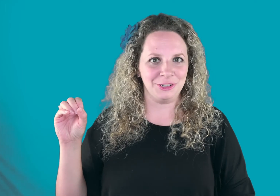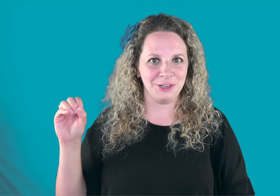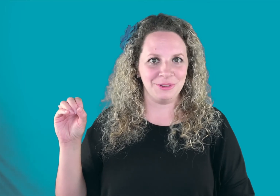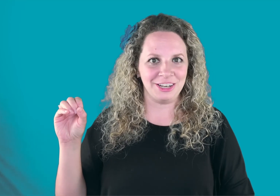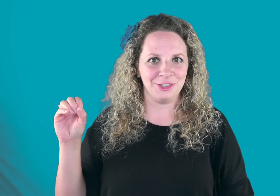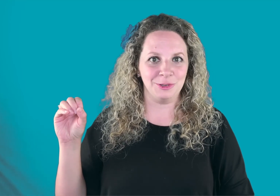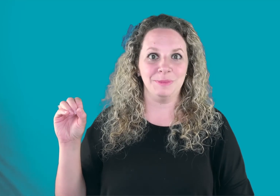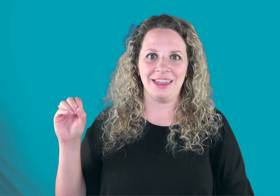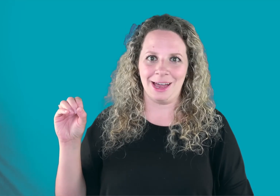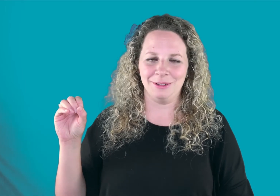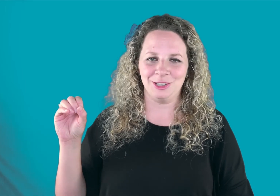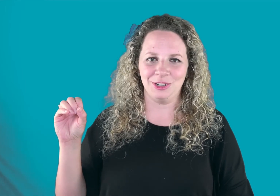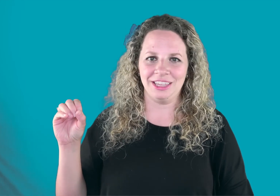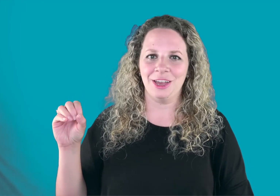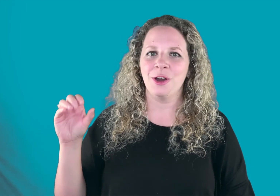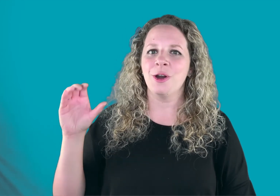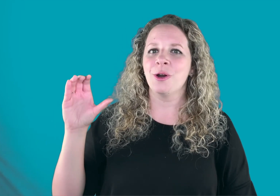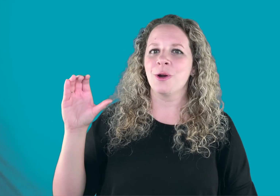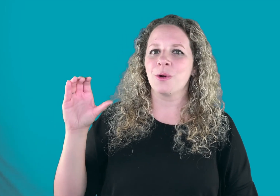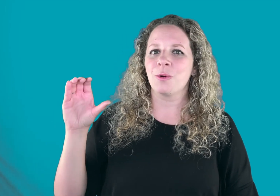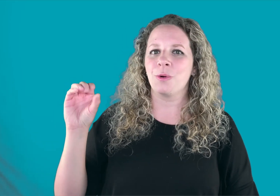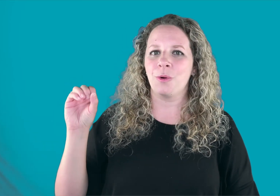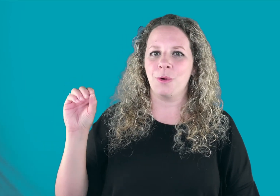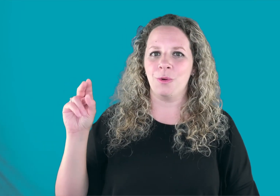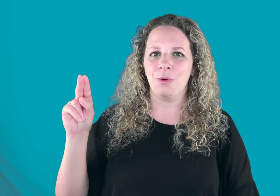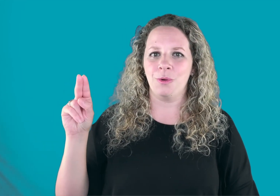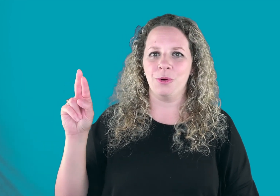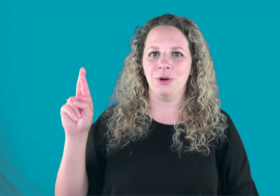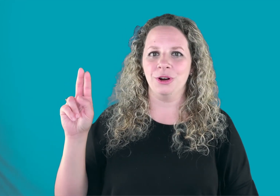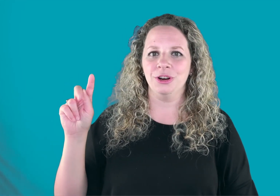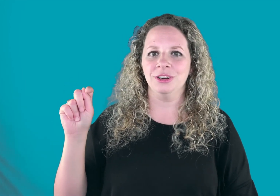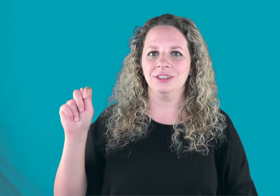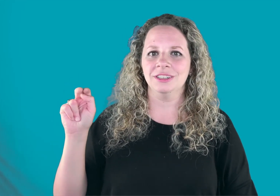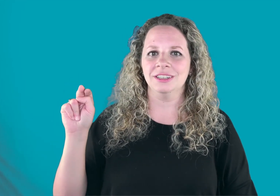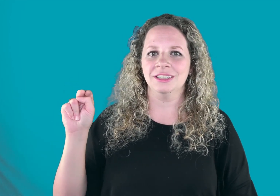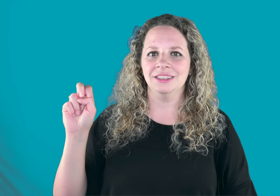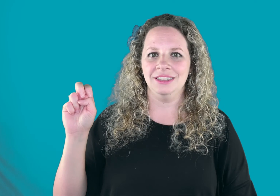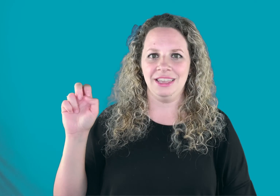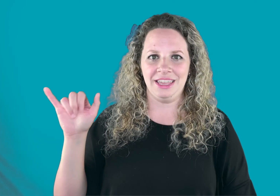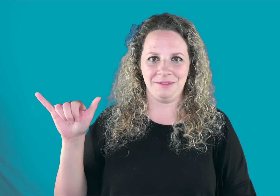you catch those bad habits early. Courtney.